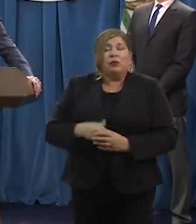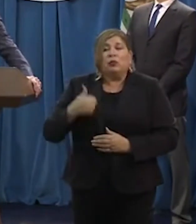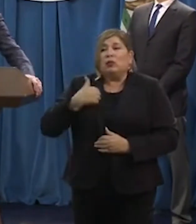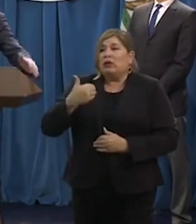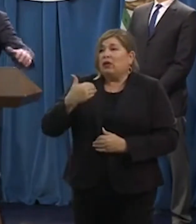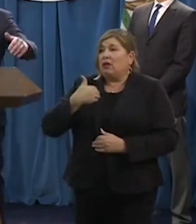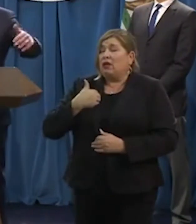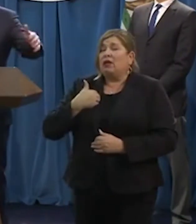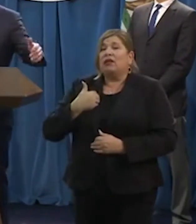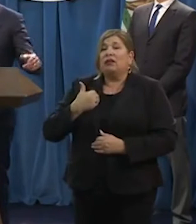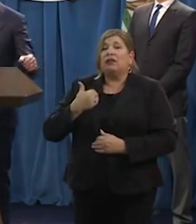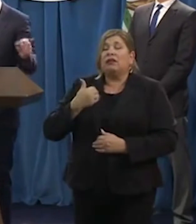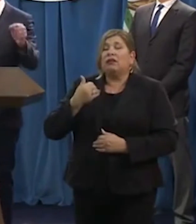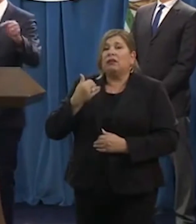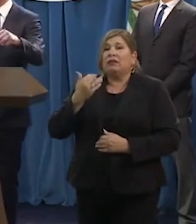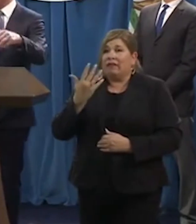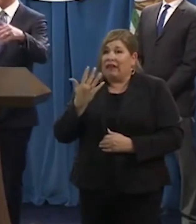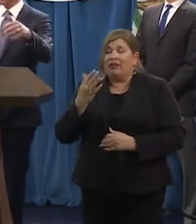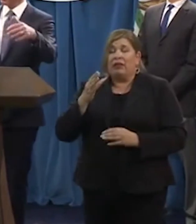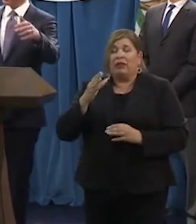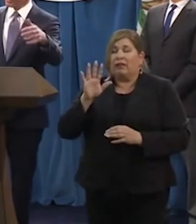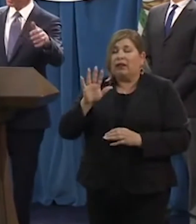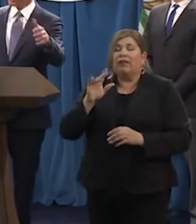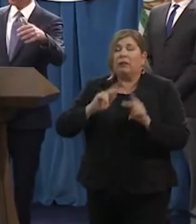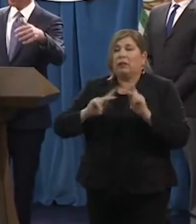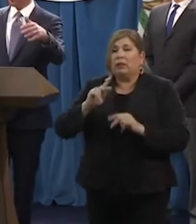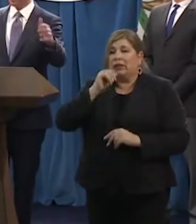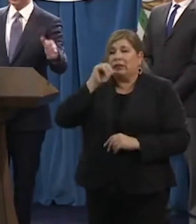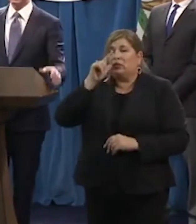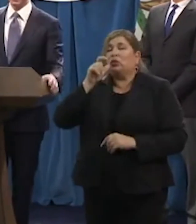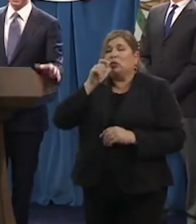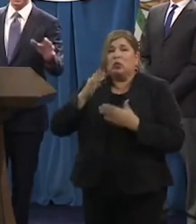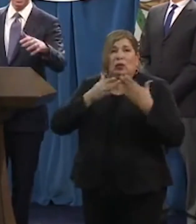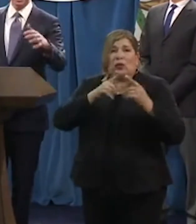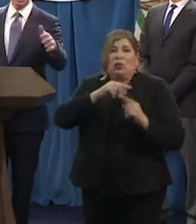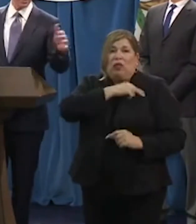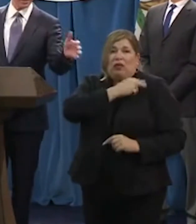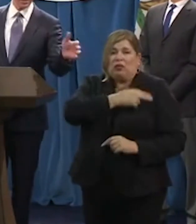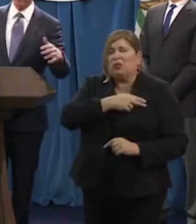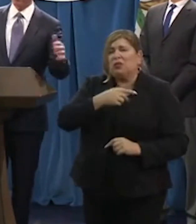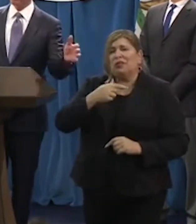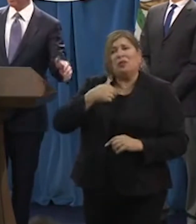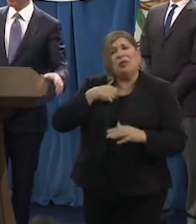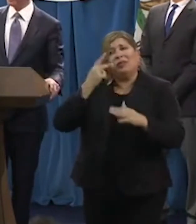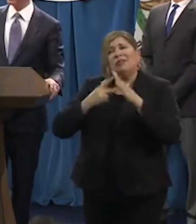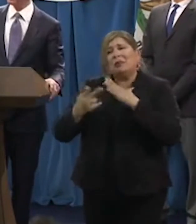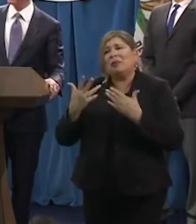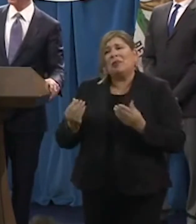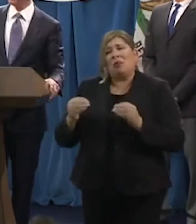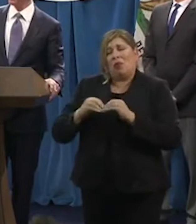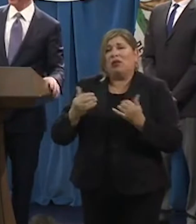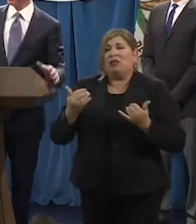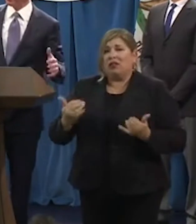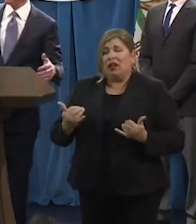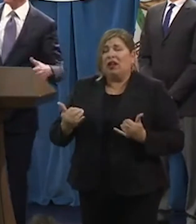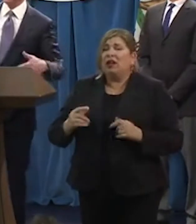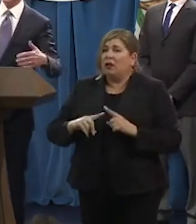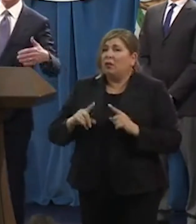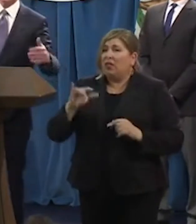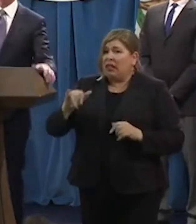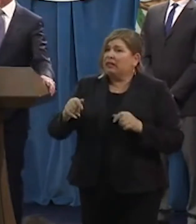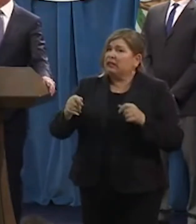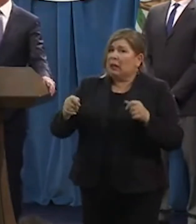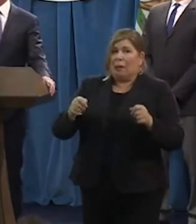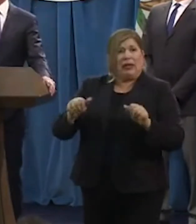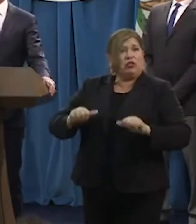five people yesterday that also went to the hospital. We expect potentially a few more today. Again, very manageable,